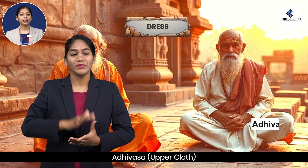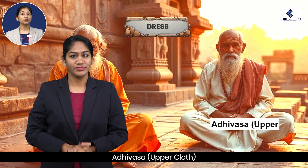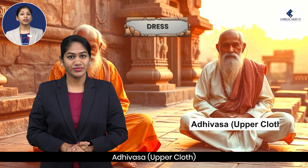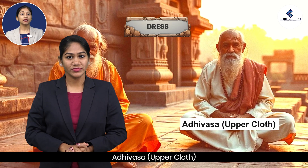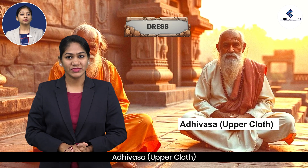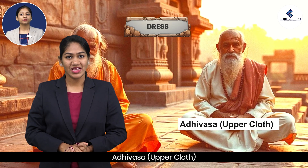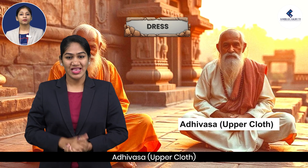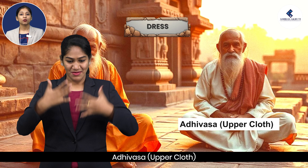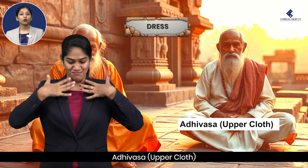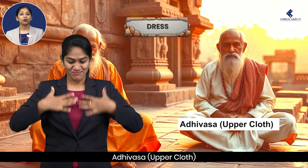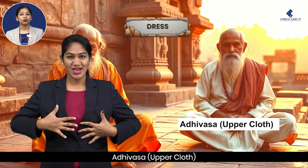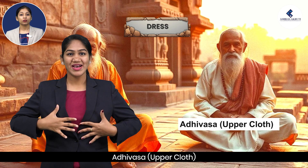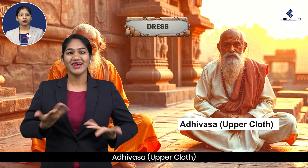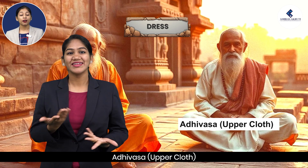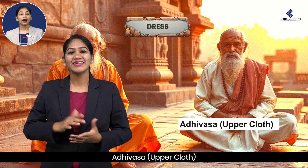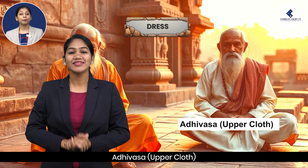Adivasa,